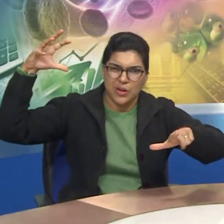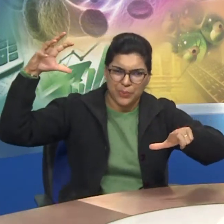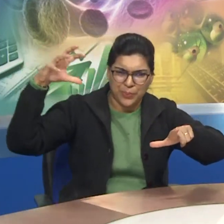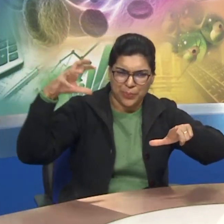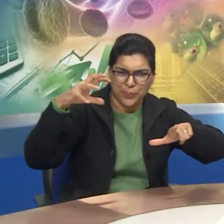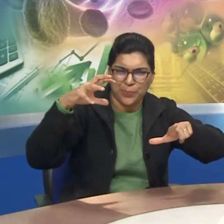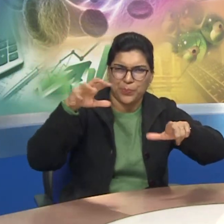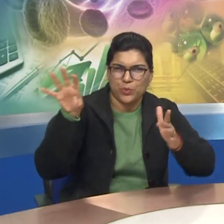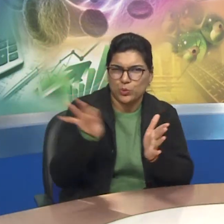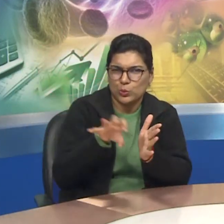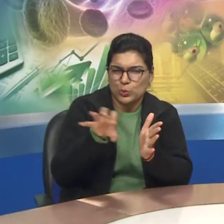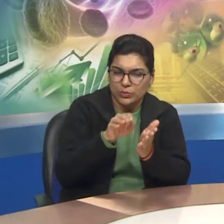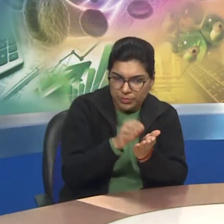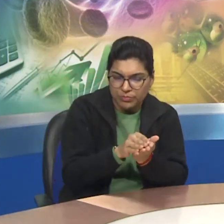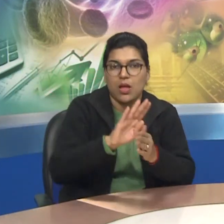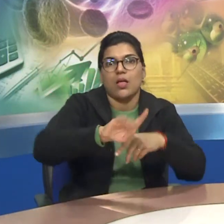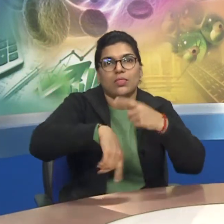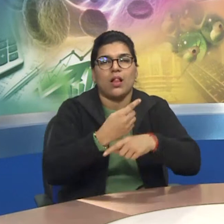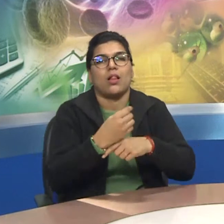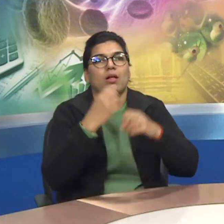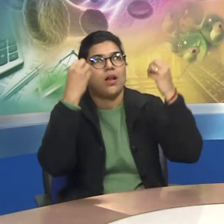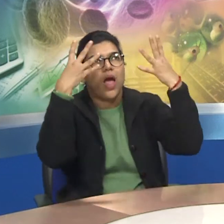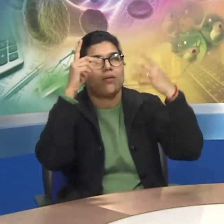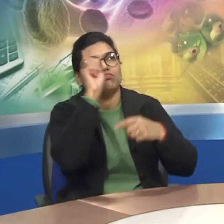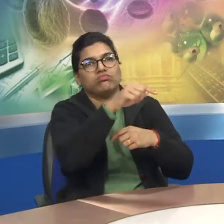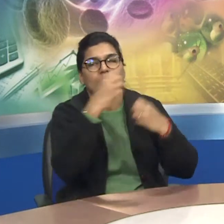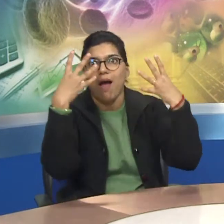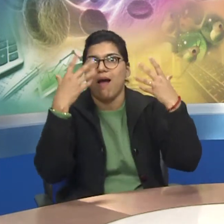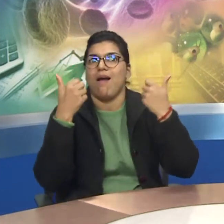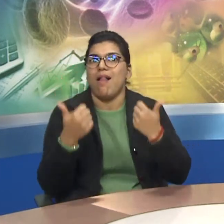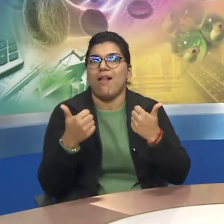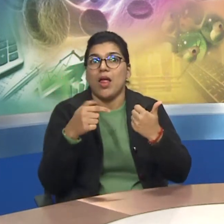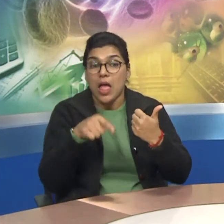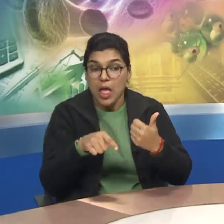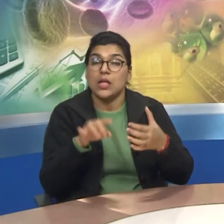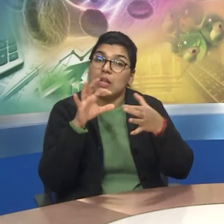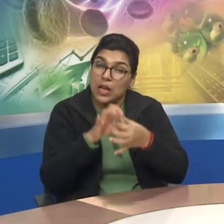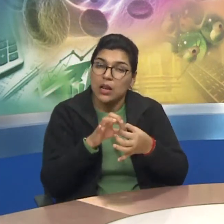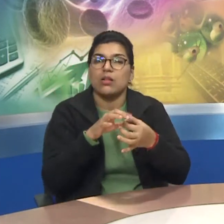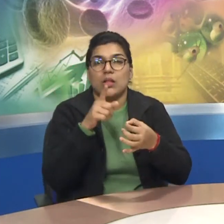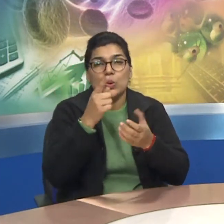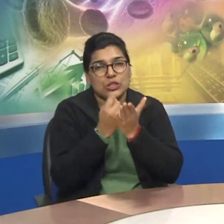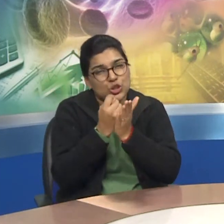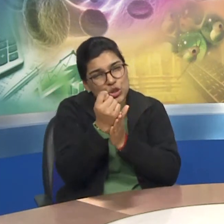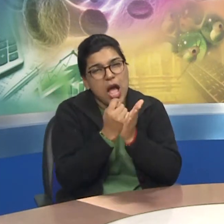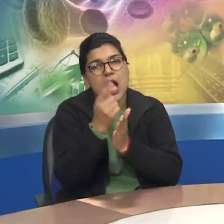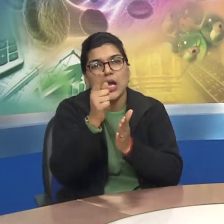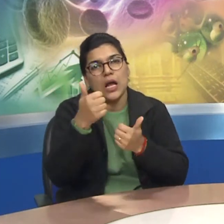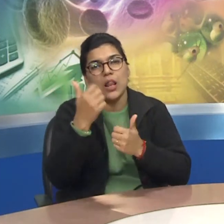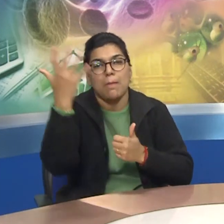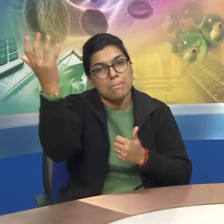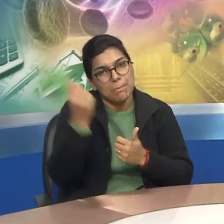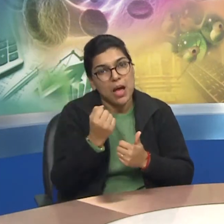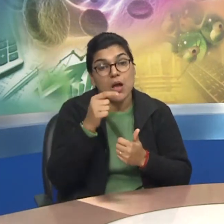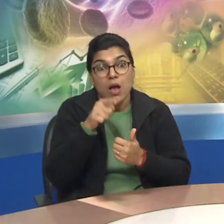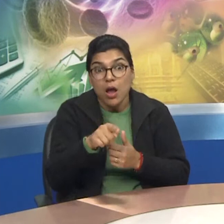you all must have seen solar water heaters. So solar water heaters can be used